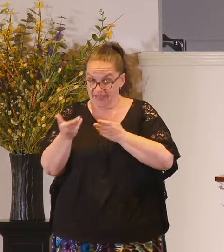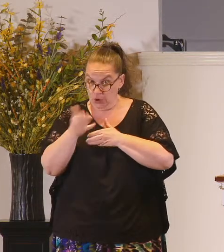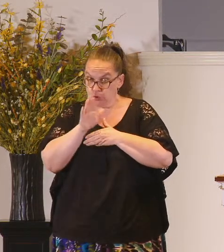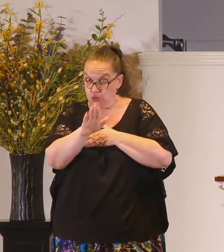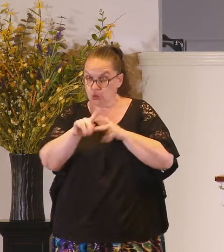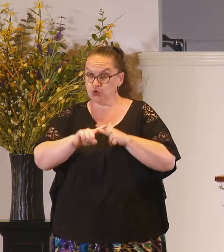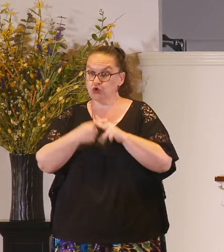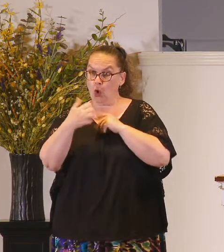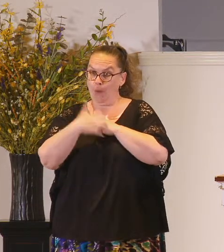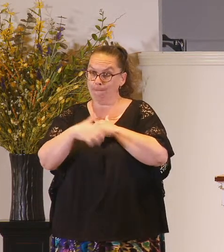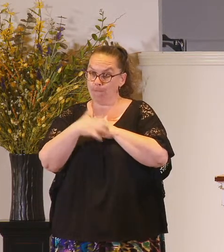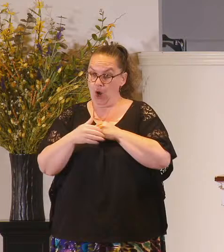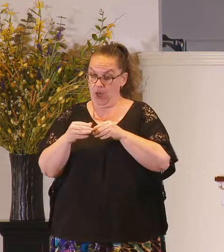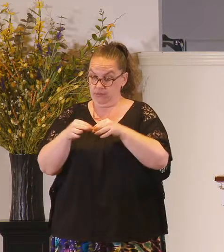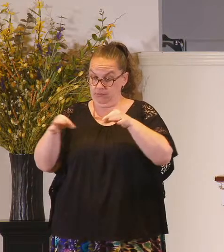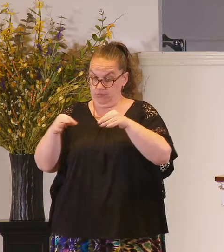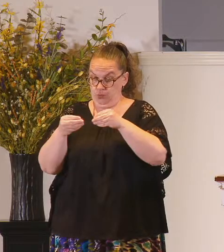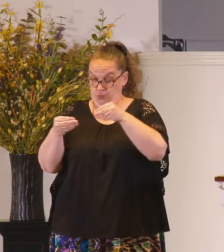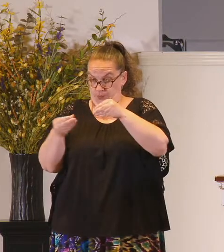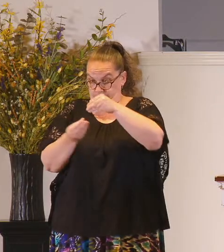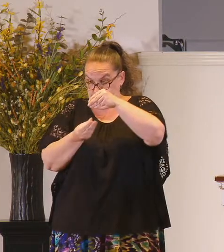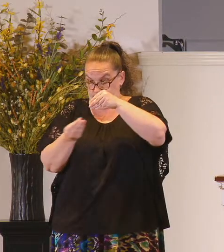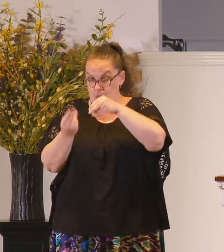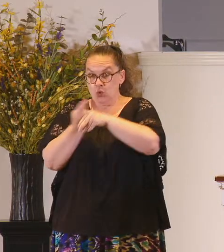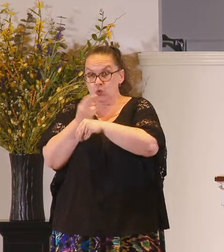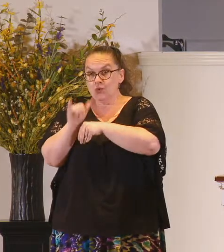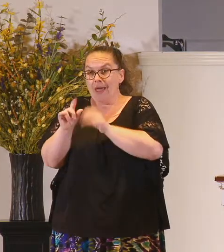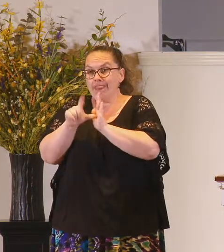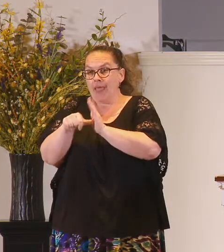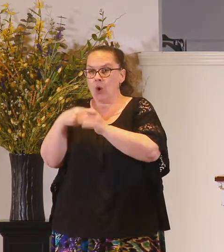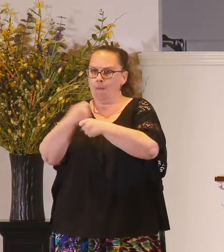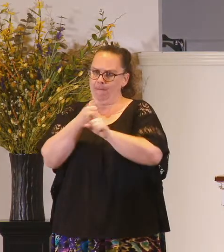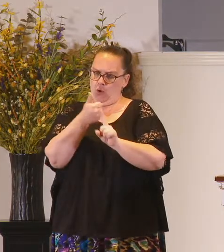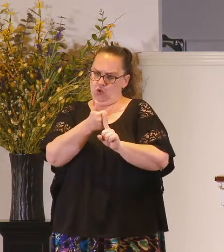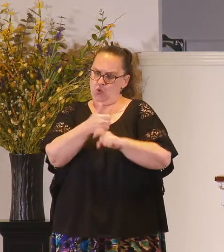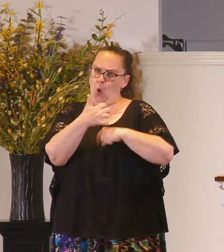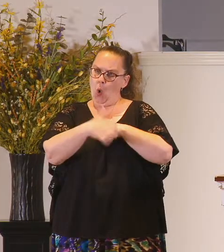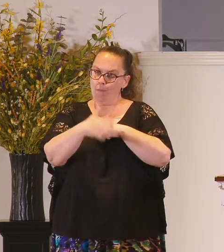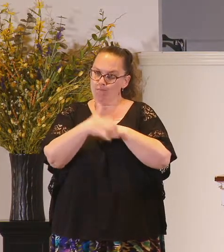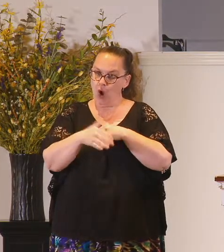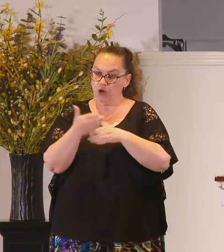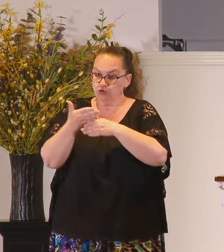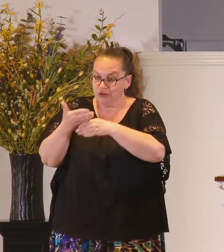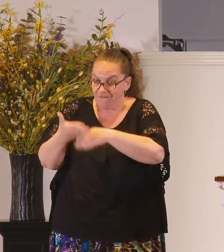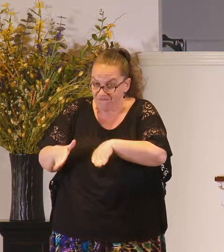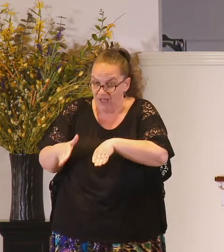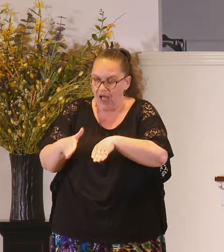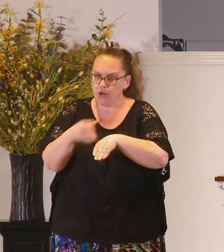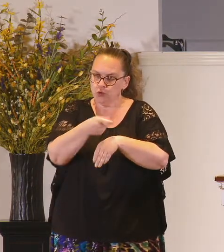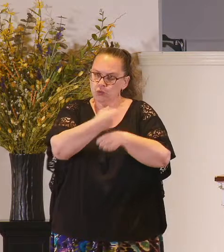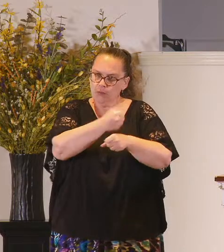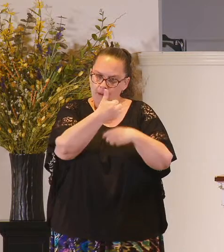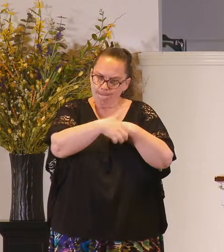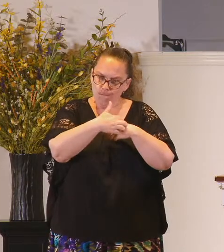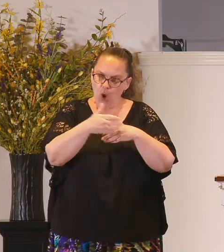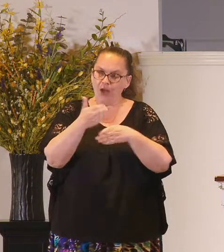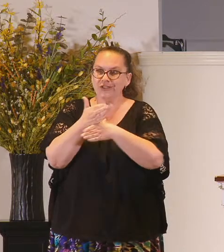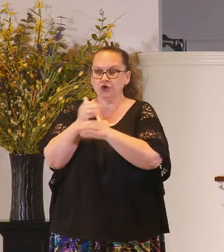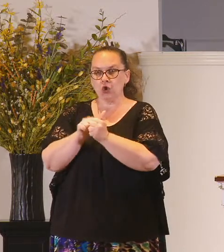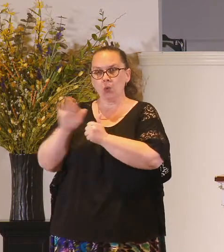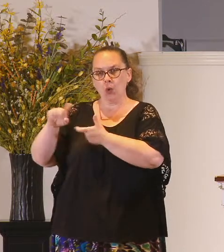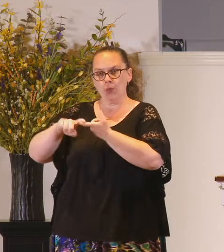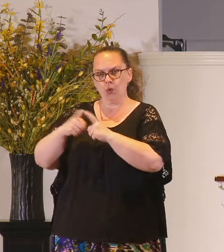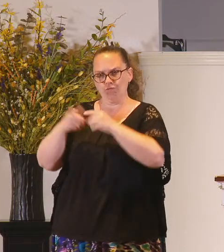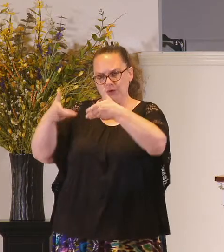this home and make your own batch of bread and give it to your friends? And Deborah